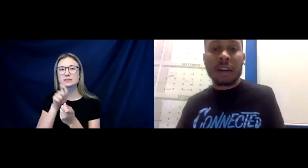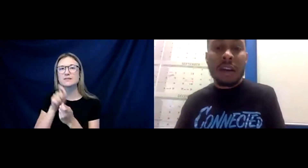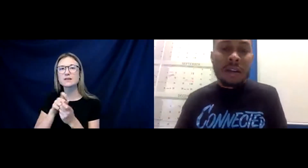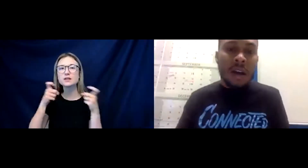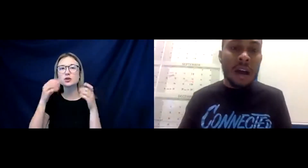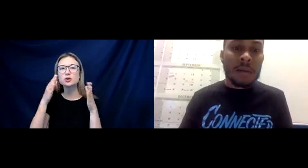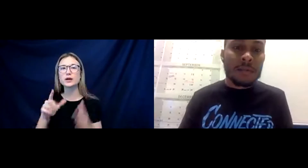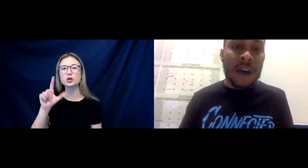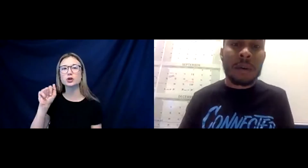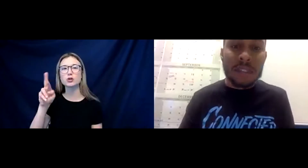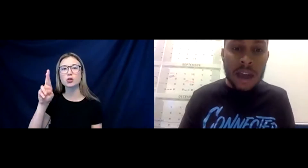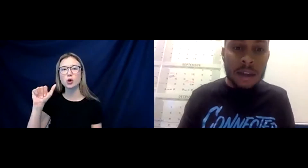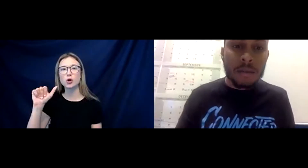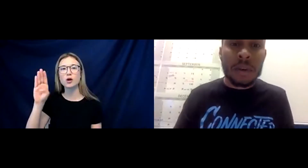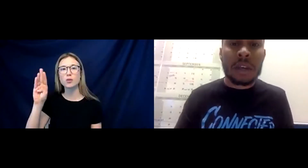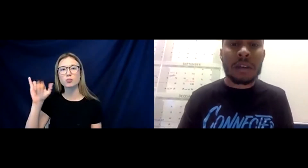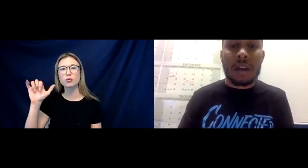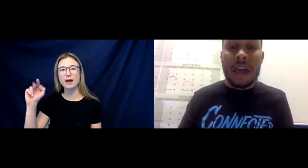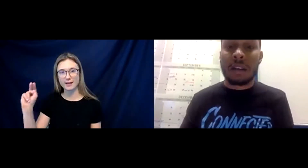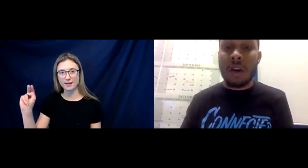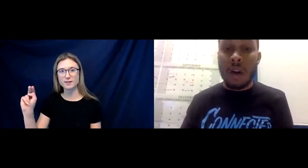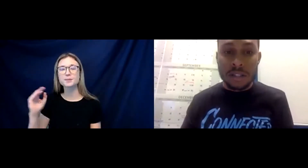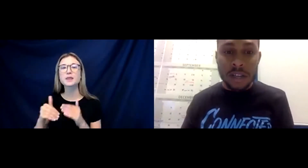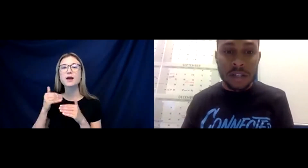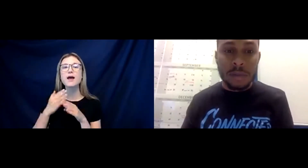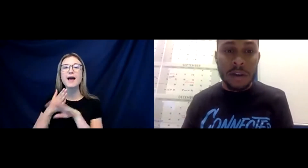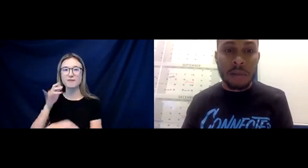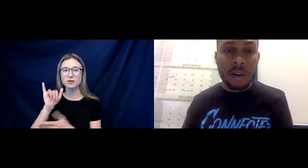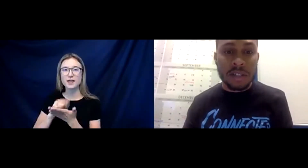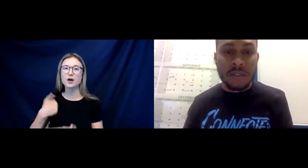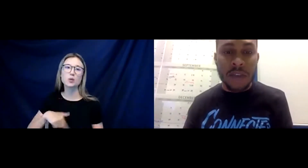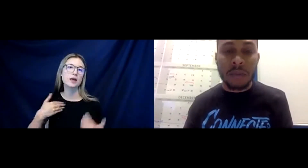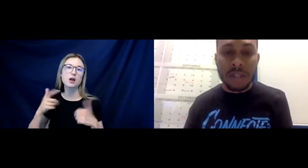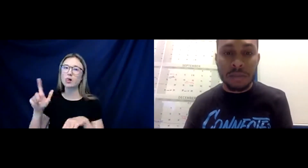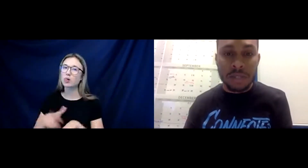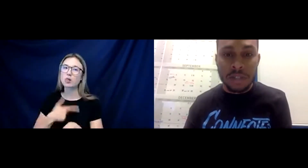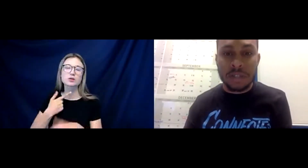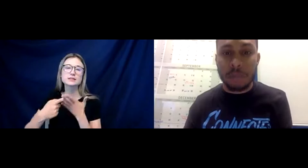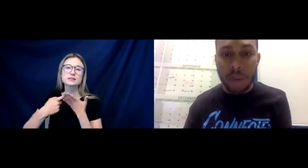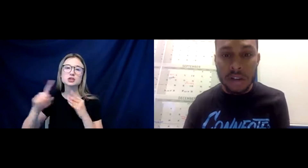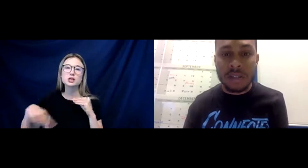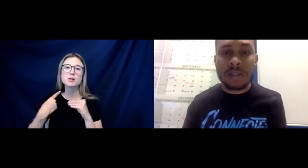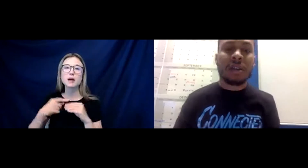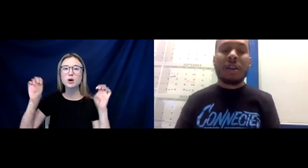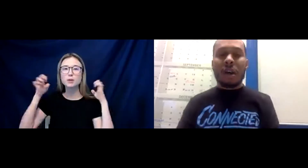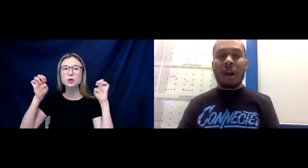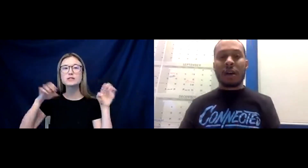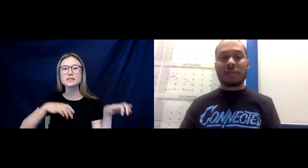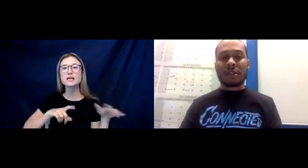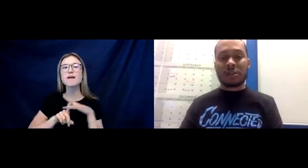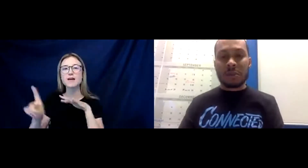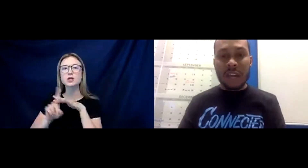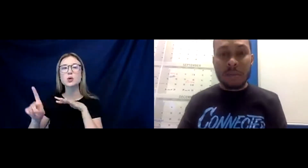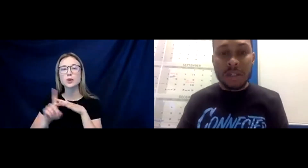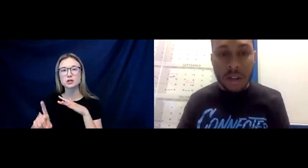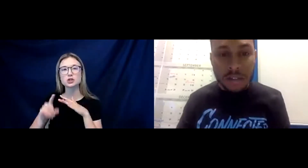Bryan. Following that, we had a long discussion about emergency evacuation procedures and preparedness. Thanks